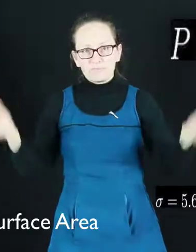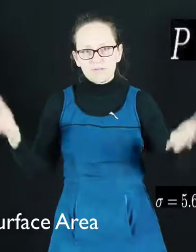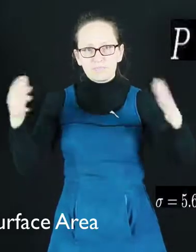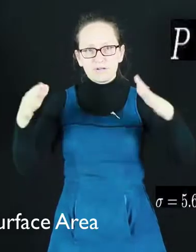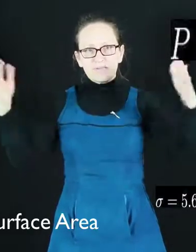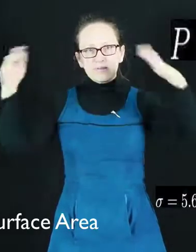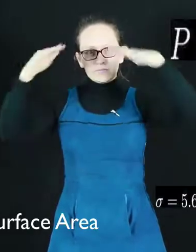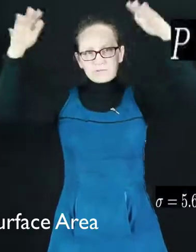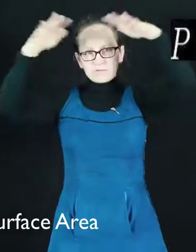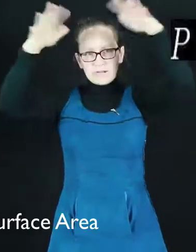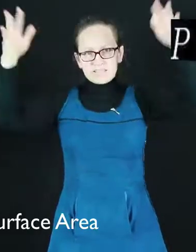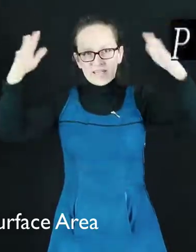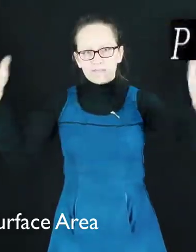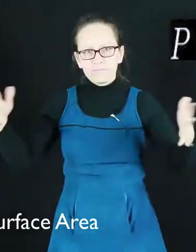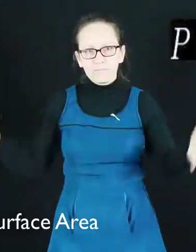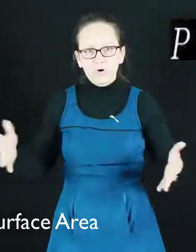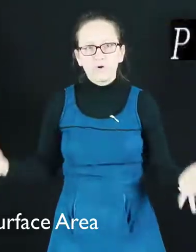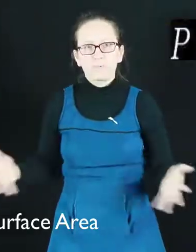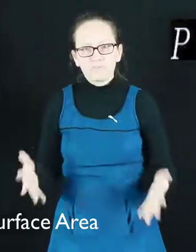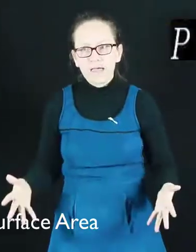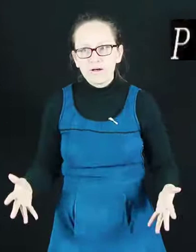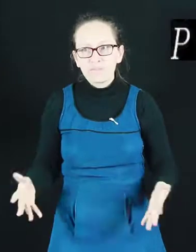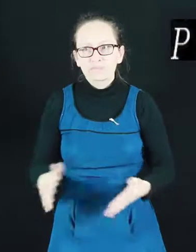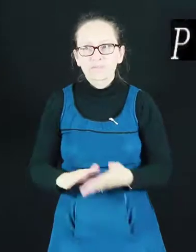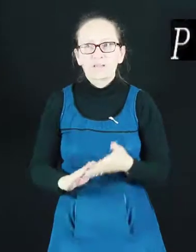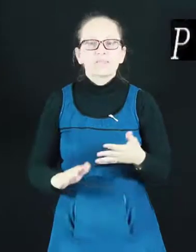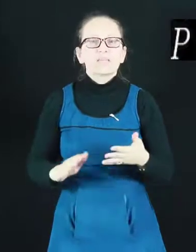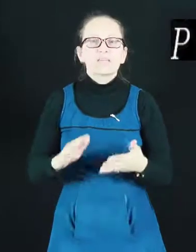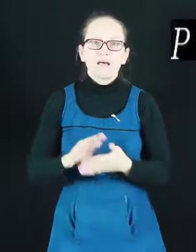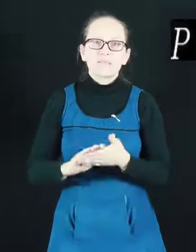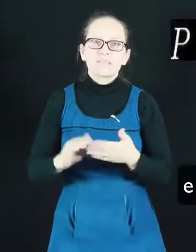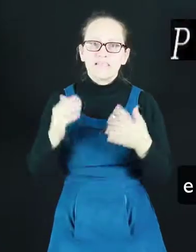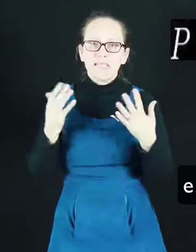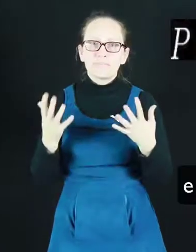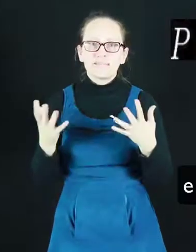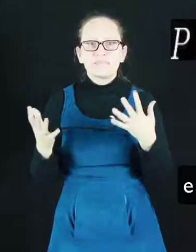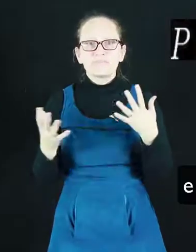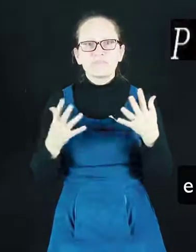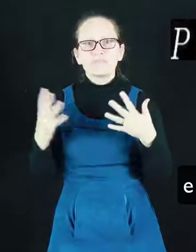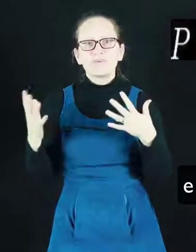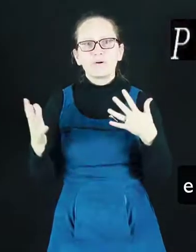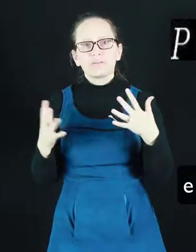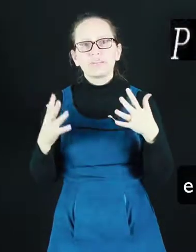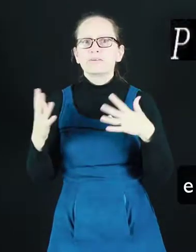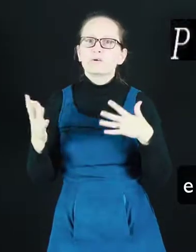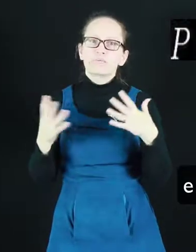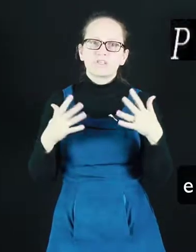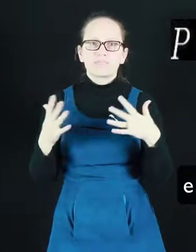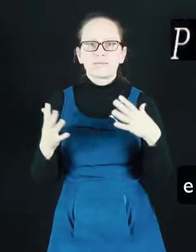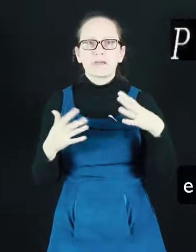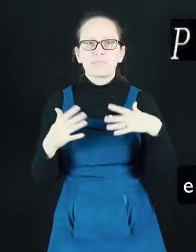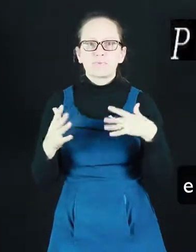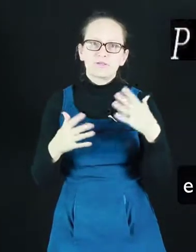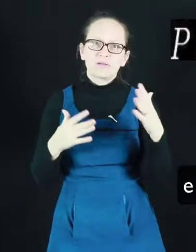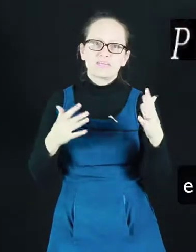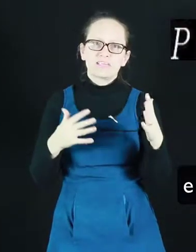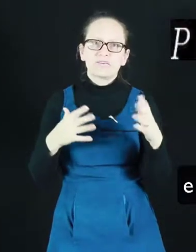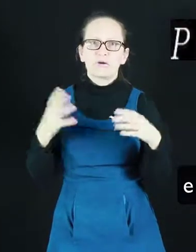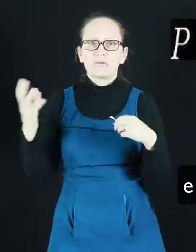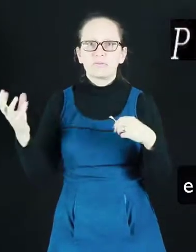bigger body will radiate more power, times the emissivity of a body, which is some number between 0 and